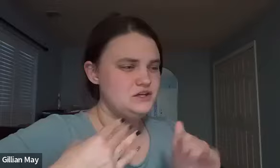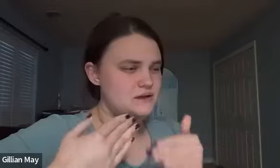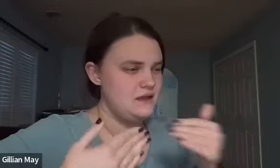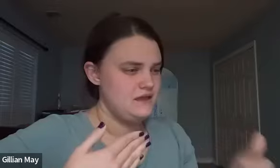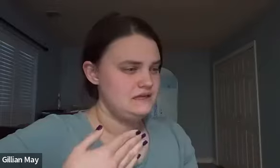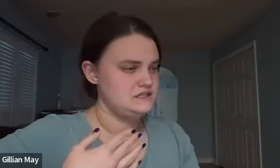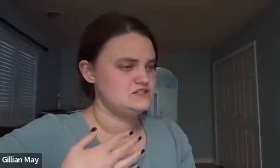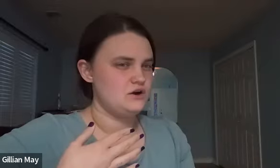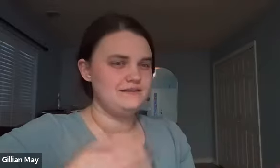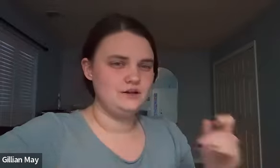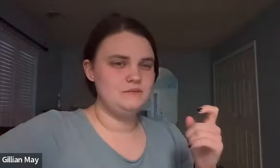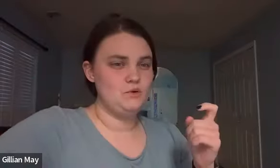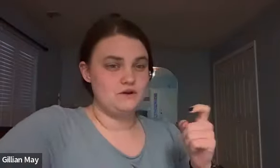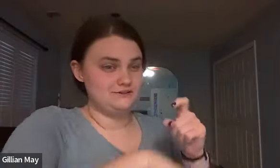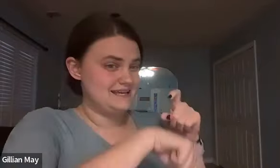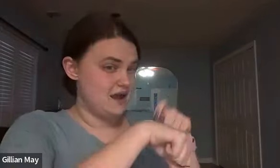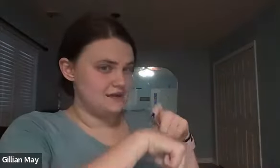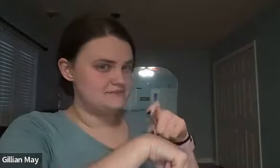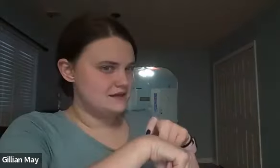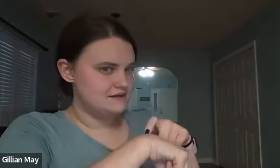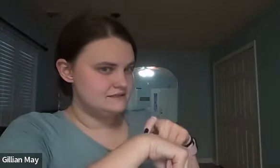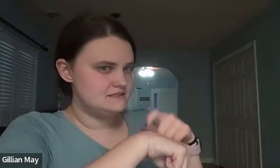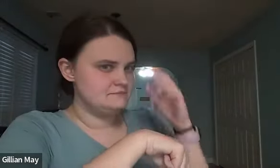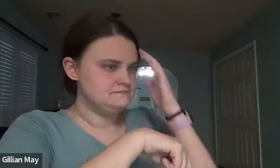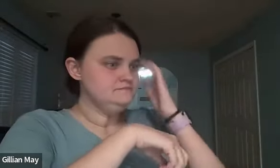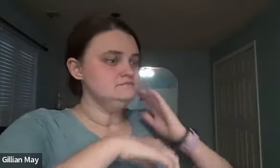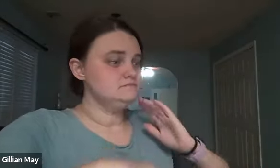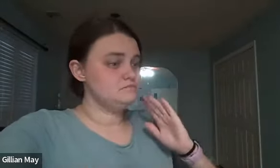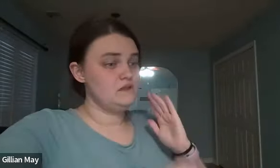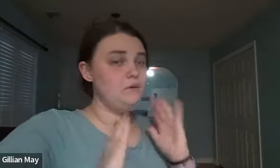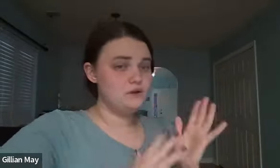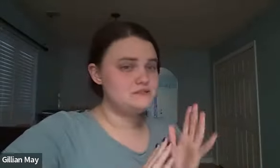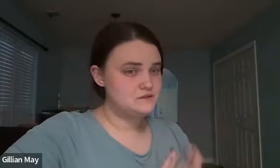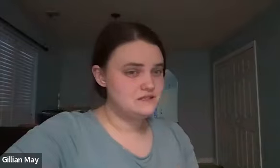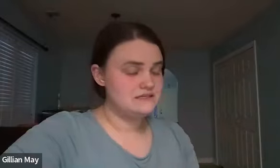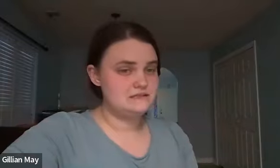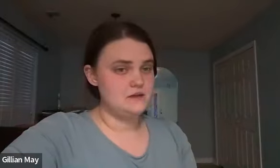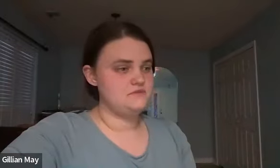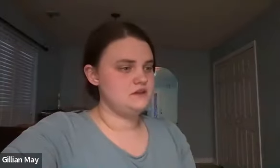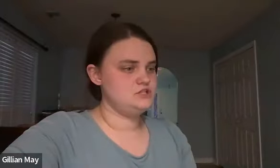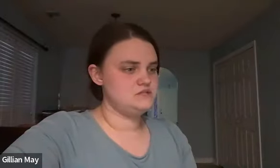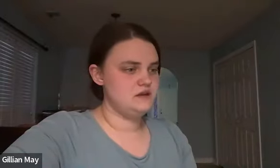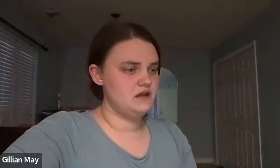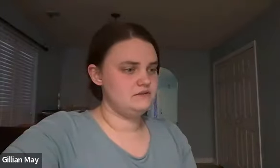go ahead and start a little bit more on our time signs. I won't go into in depth. It would just be kind of